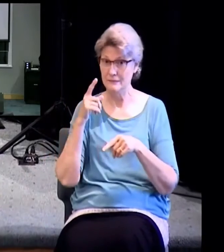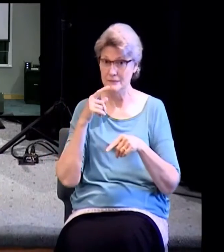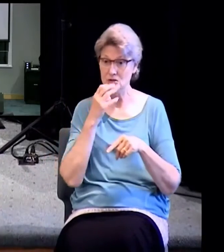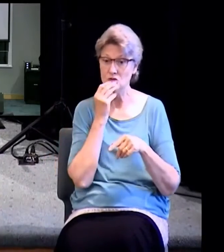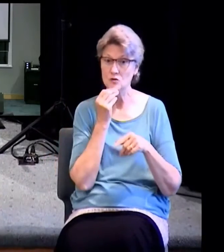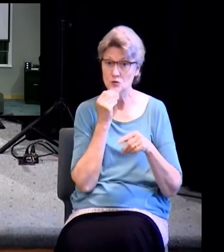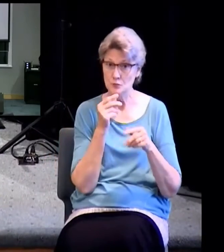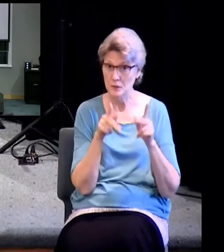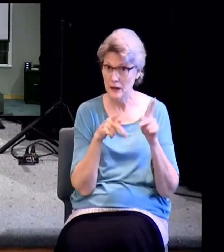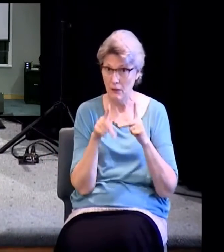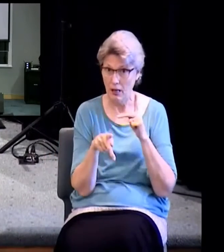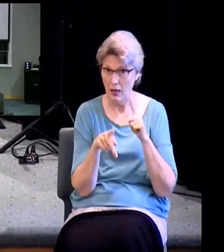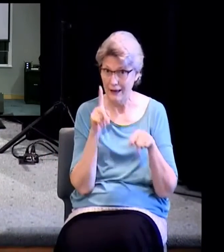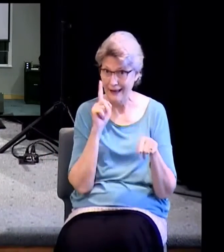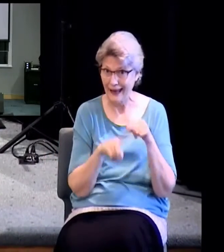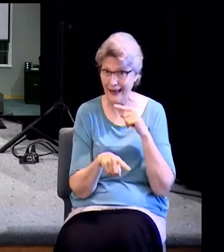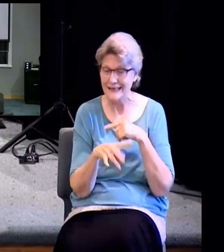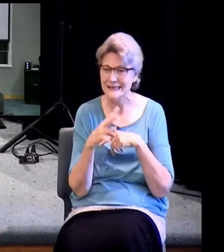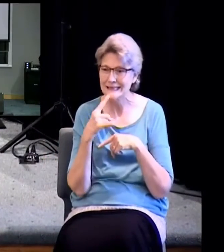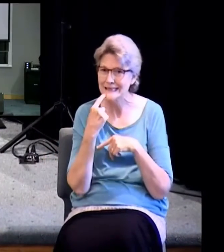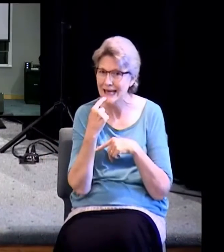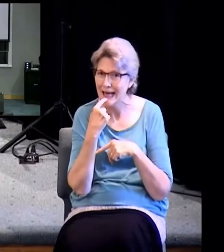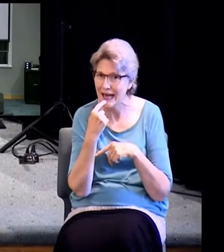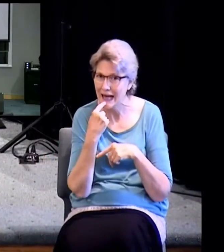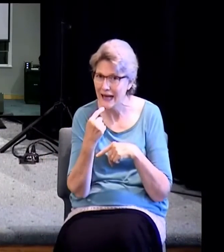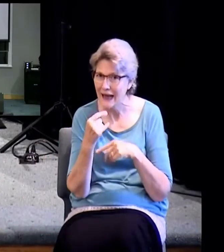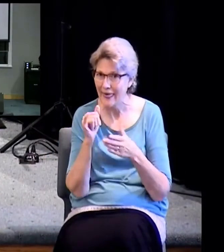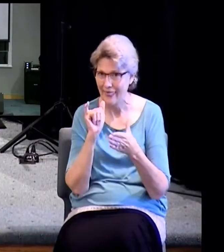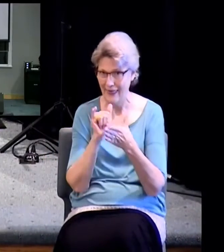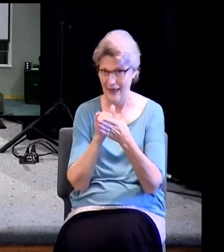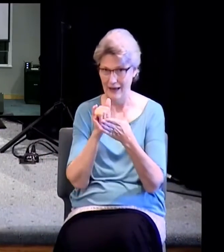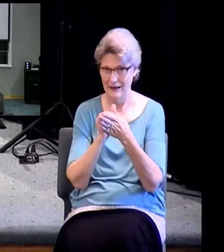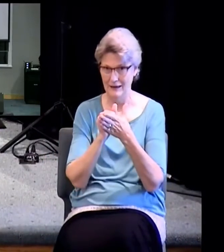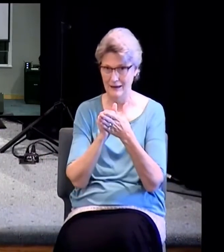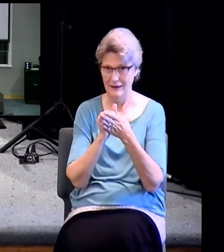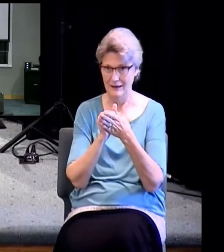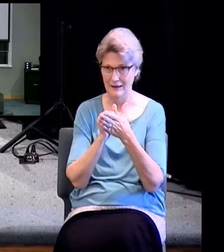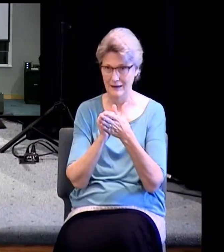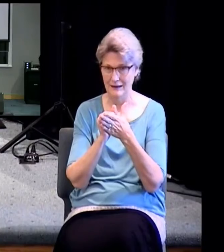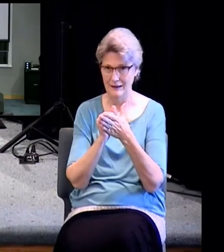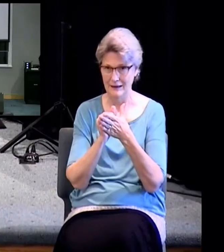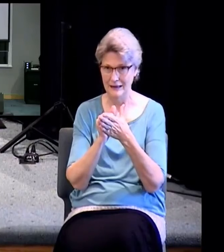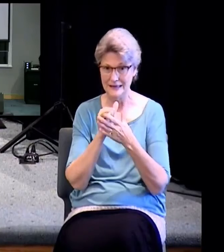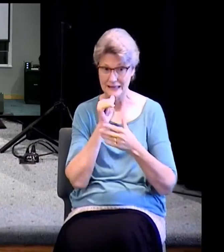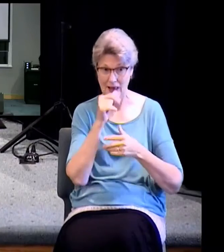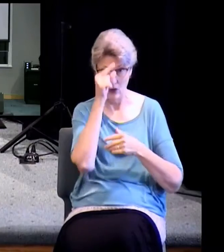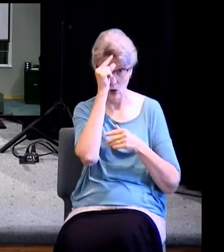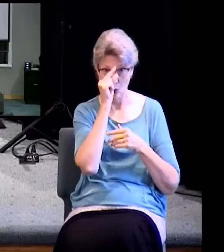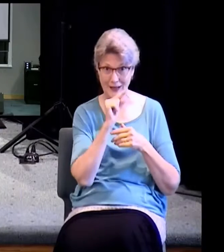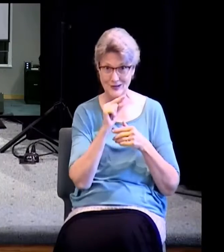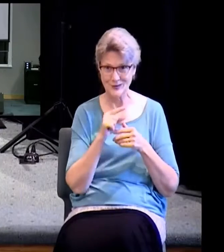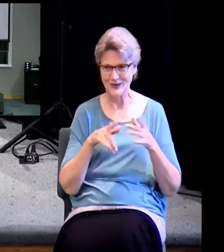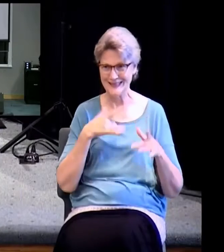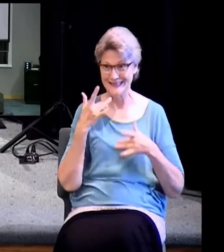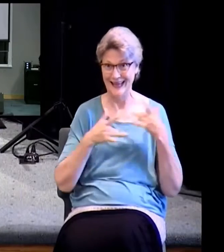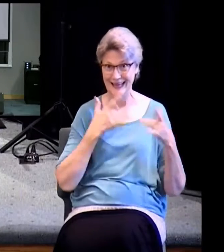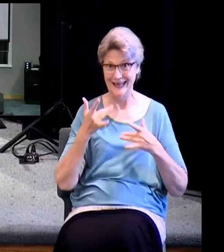above his head. This is the reason why the Jews had such a hard time. It wasn't the Greeks that were jumping up and